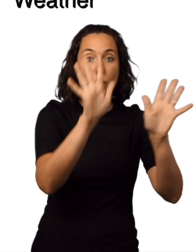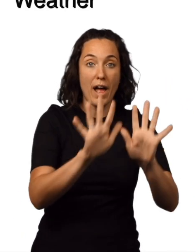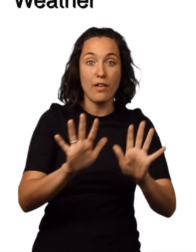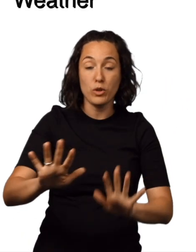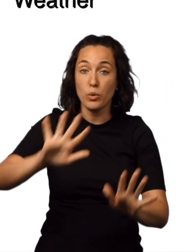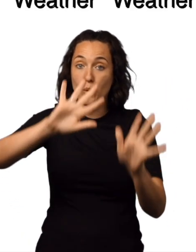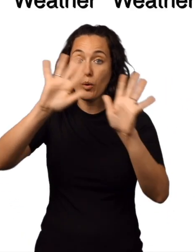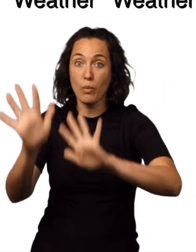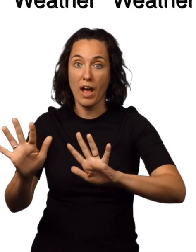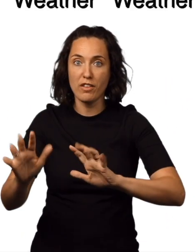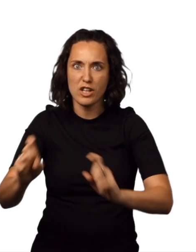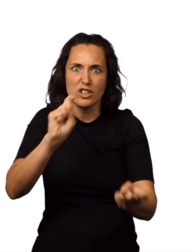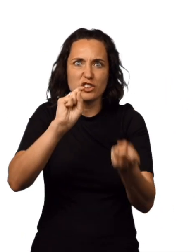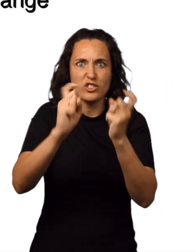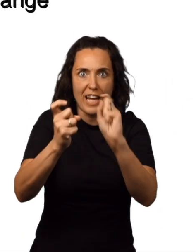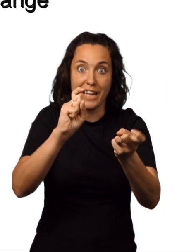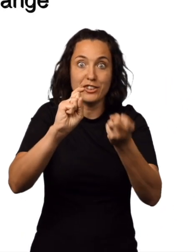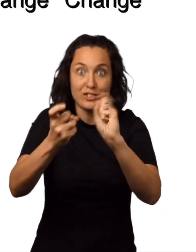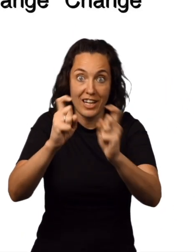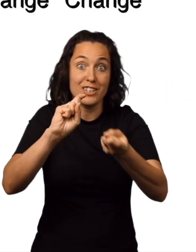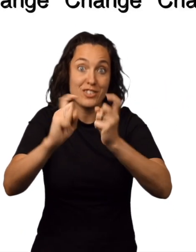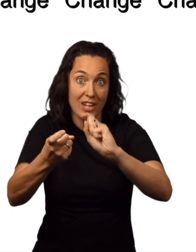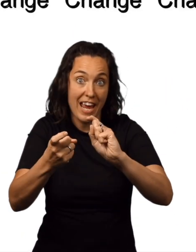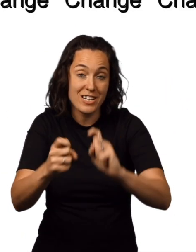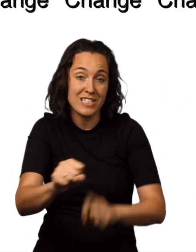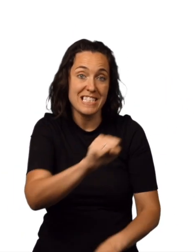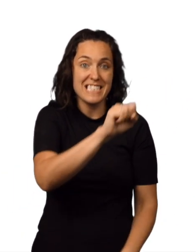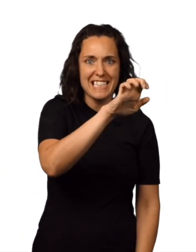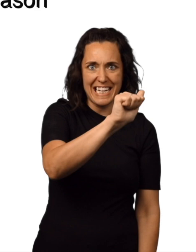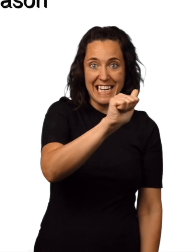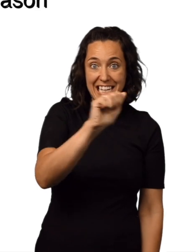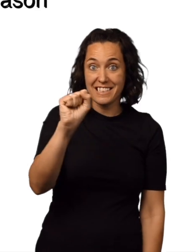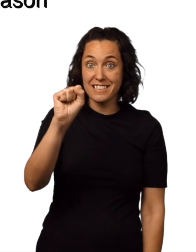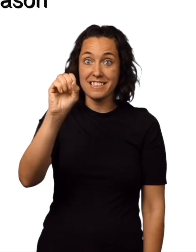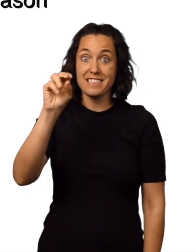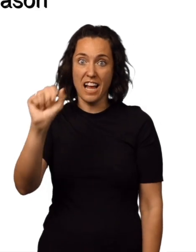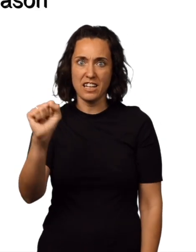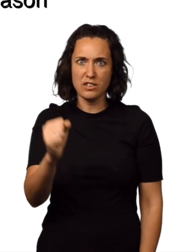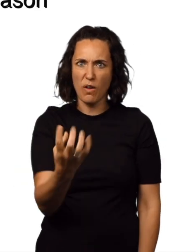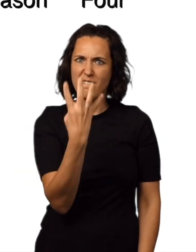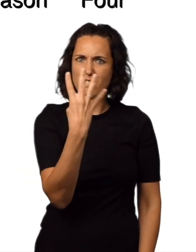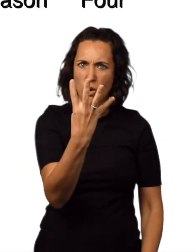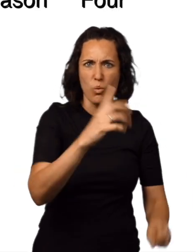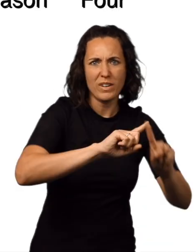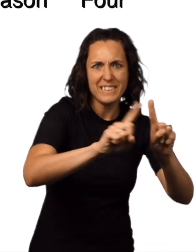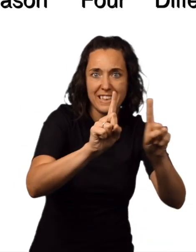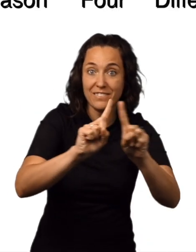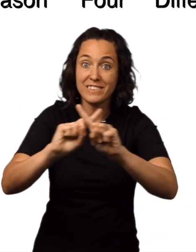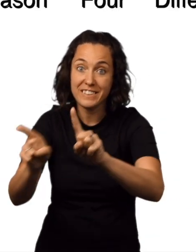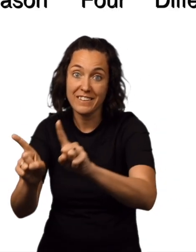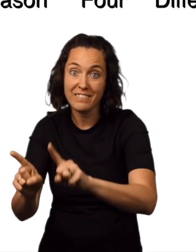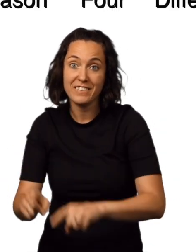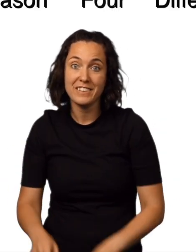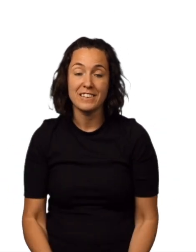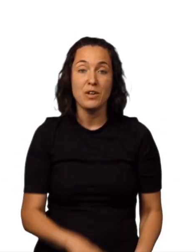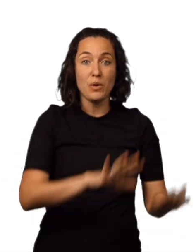Weather, weather, change, change, change. Season, four, different.